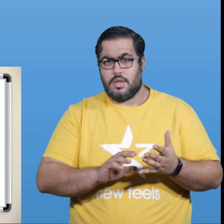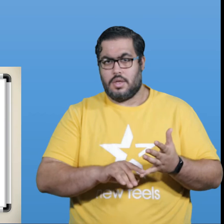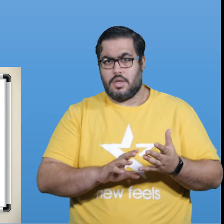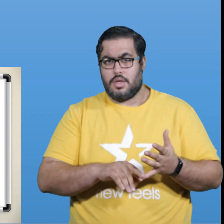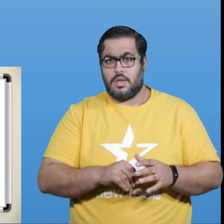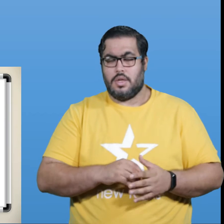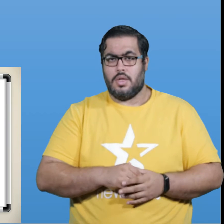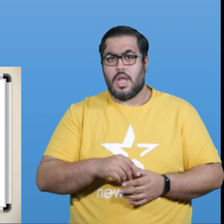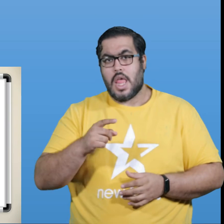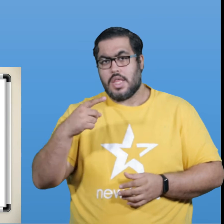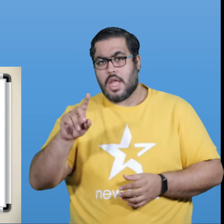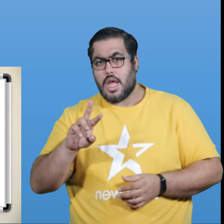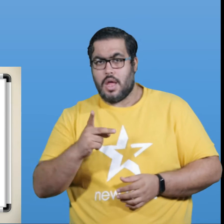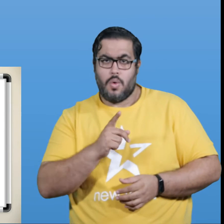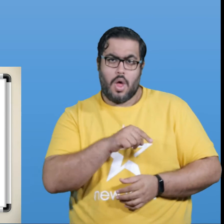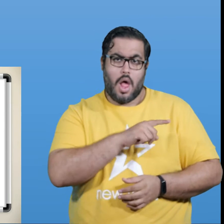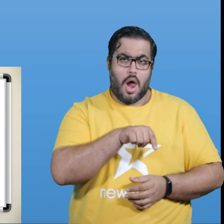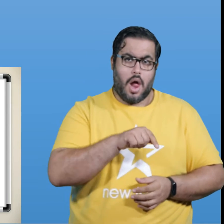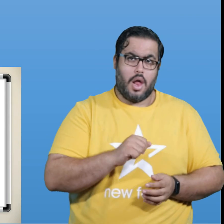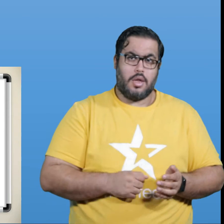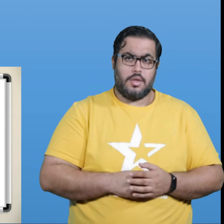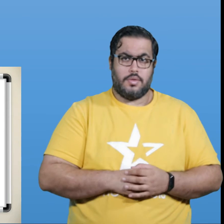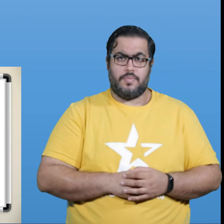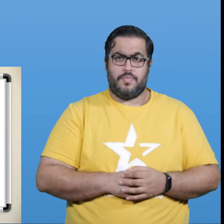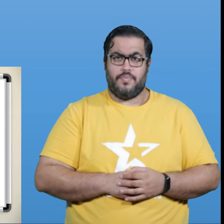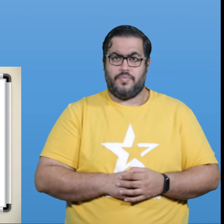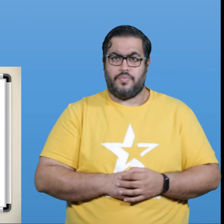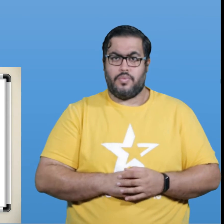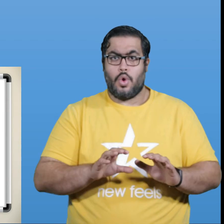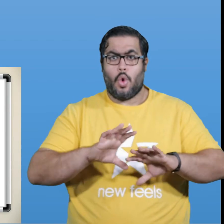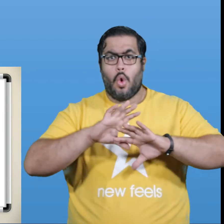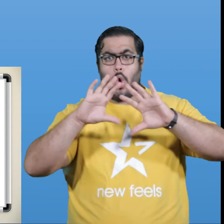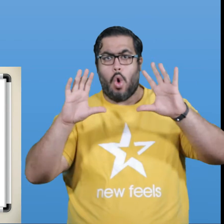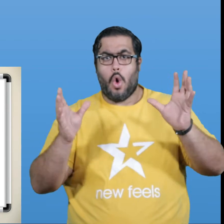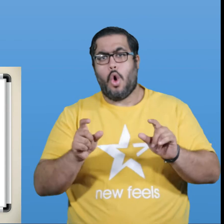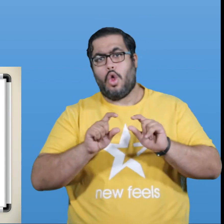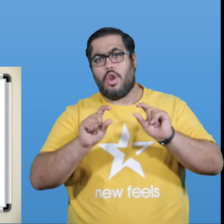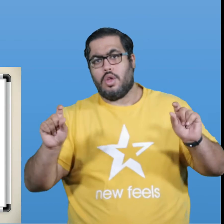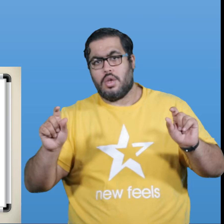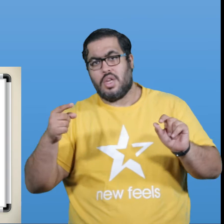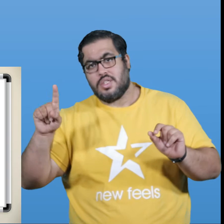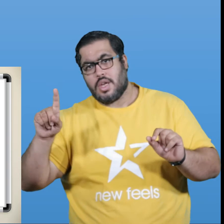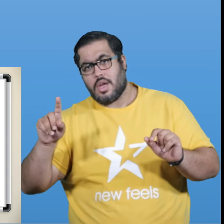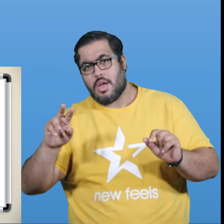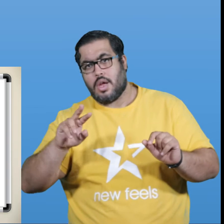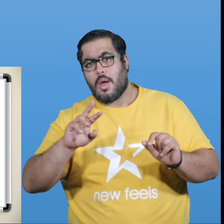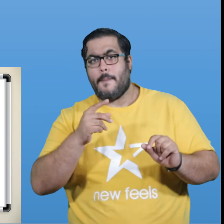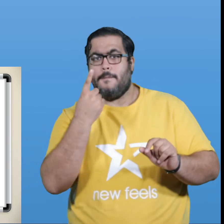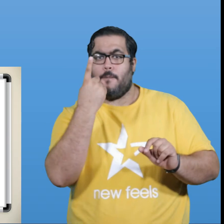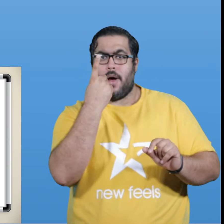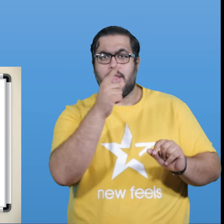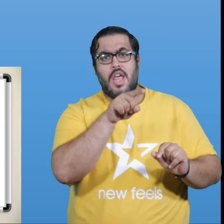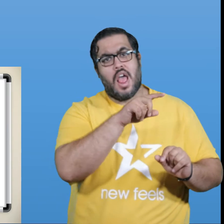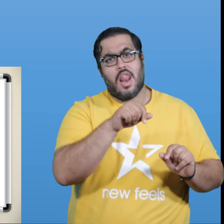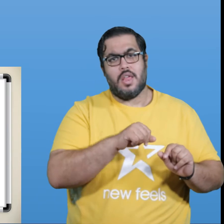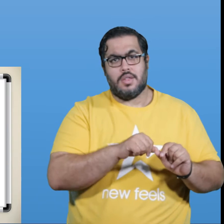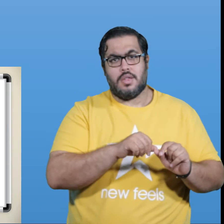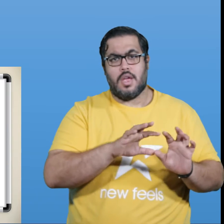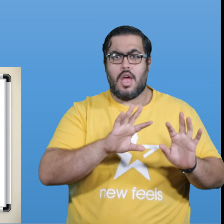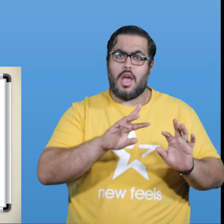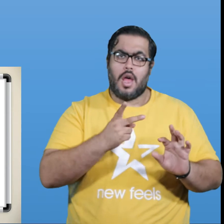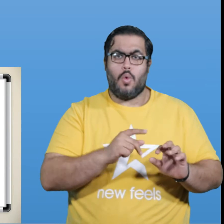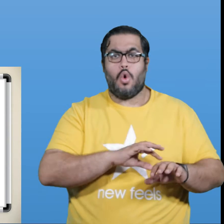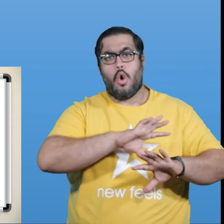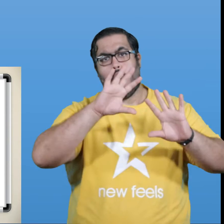true or false information. Say they can tell you like all the statements are true except, and they give you three